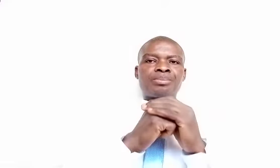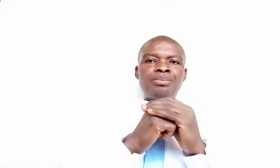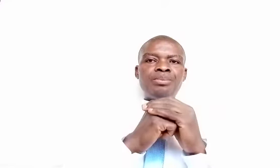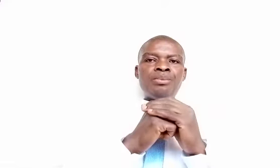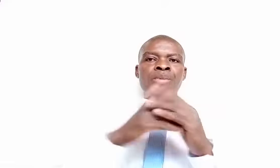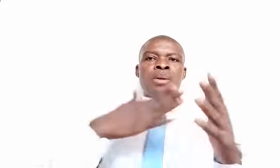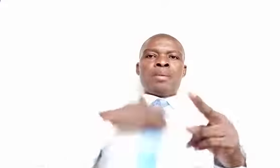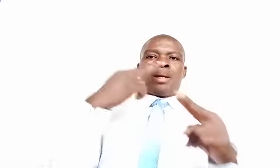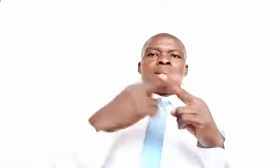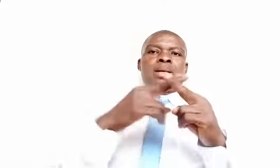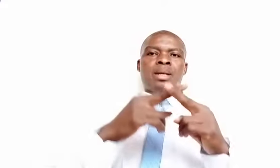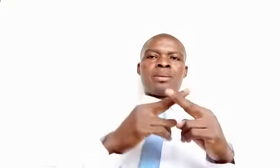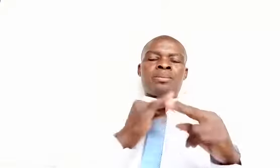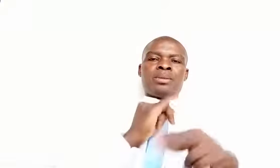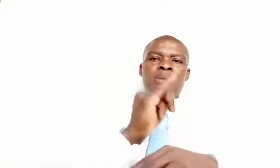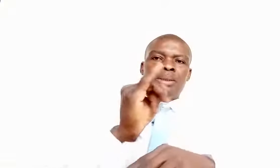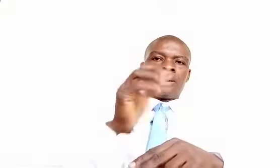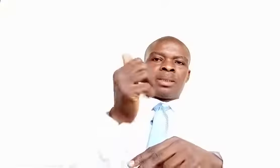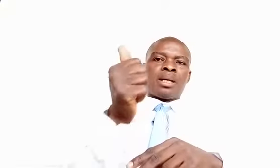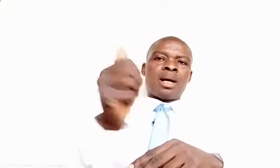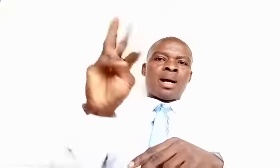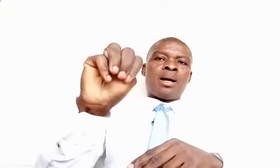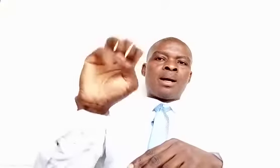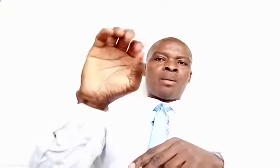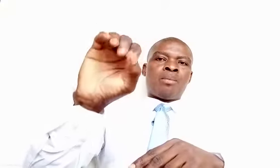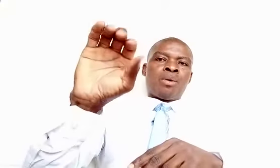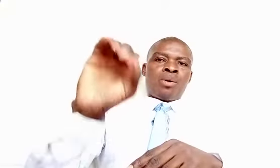My name is Amao Sharofa Abiodun.